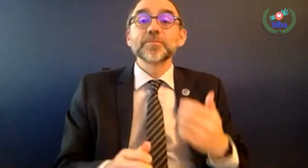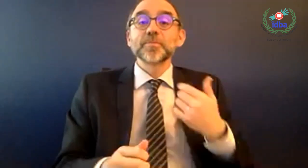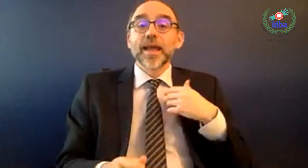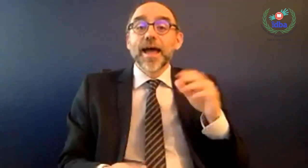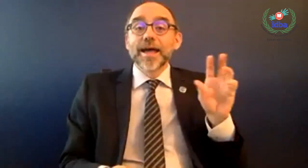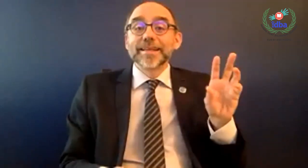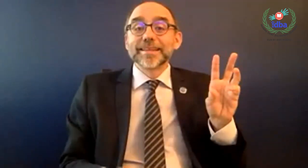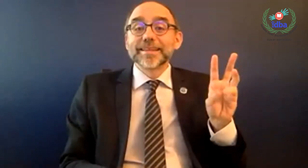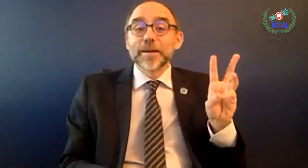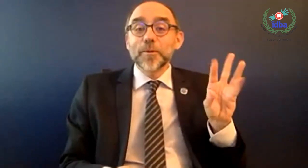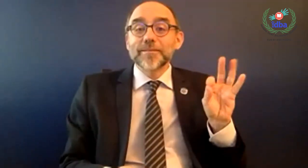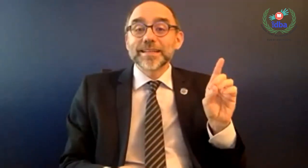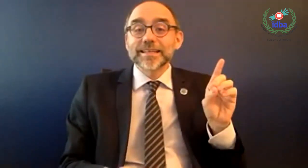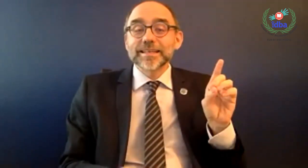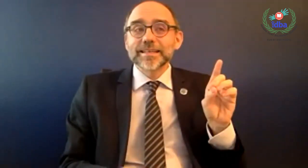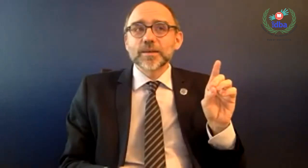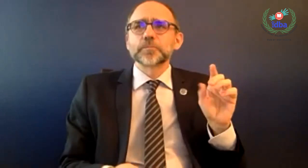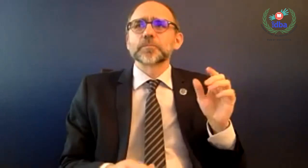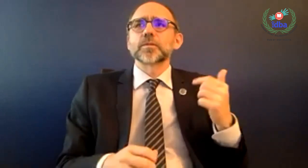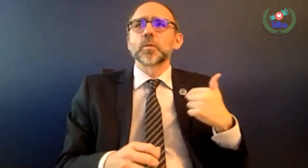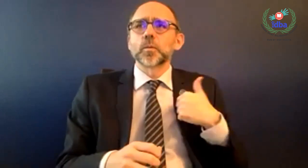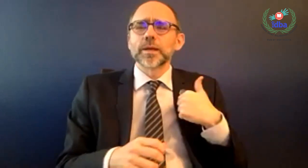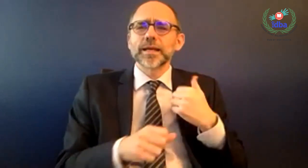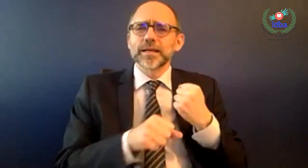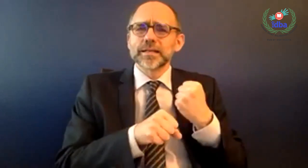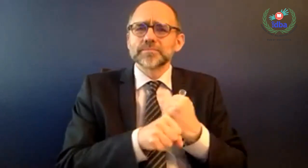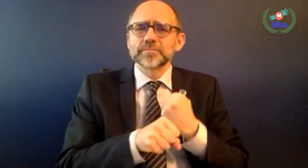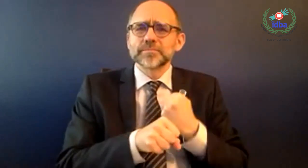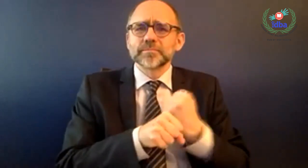doing the advocacy for the deaf education in India.